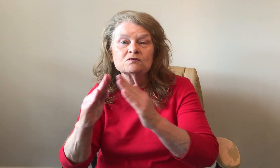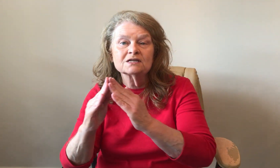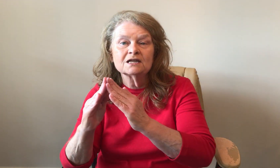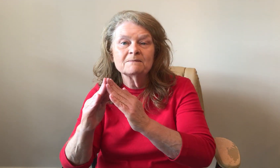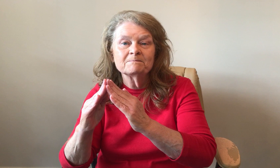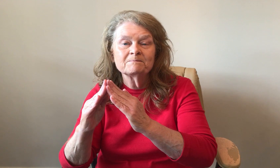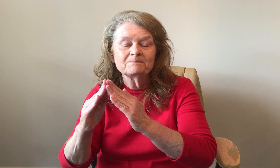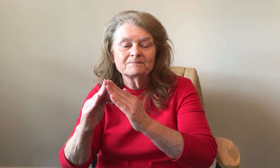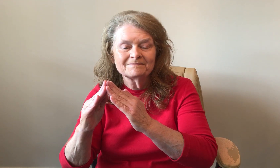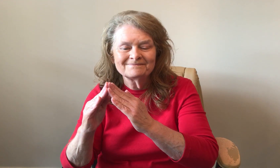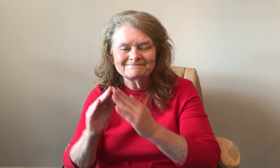Jerusalem.